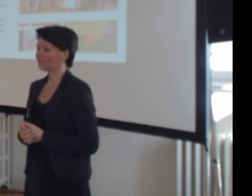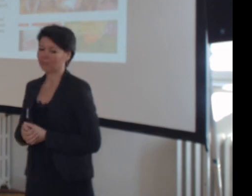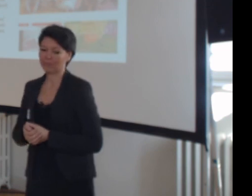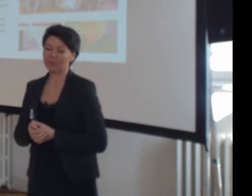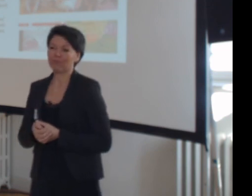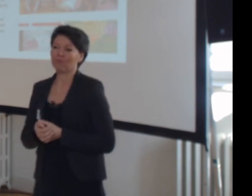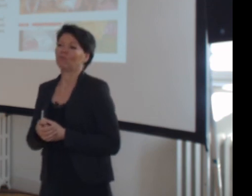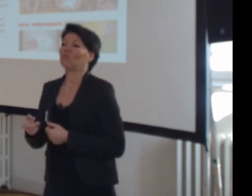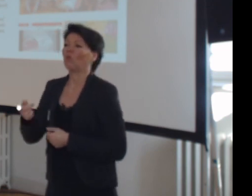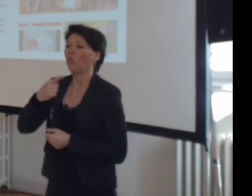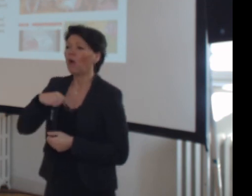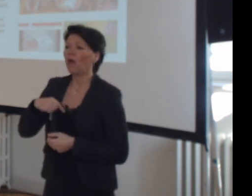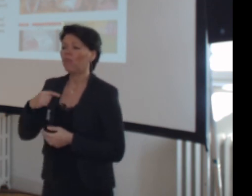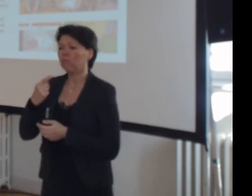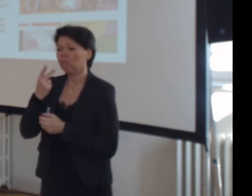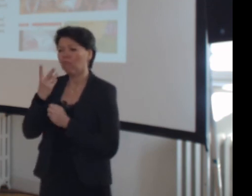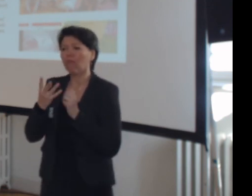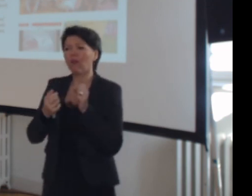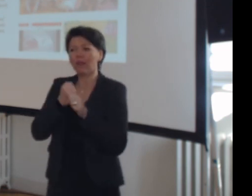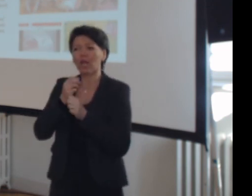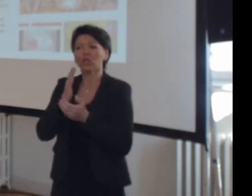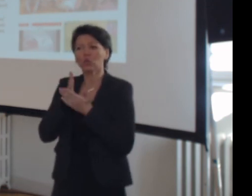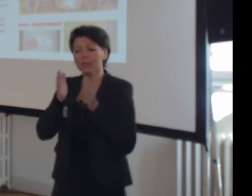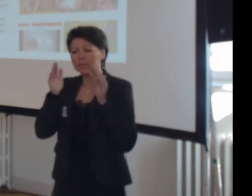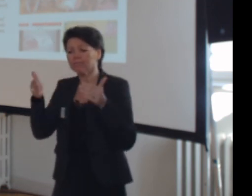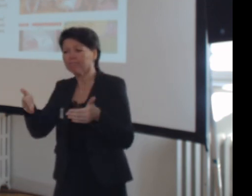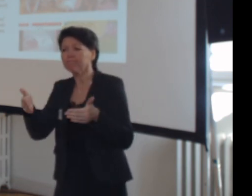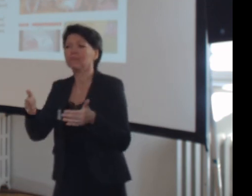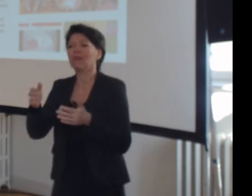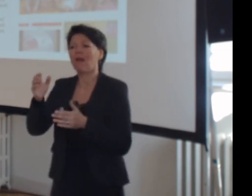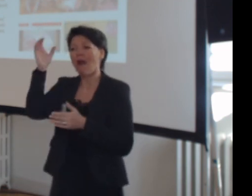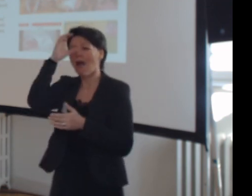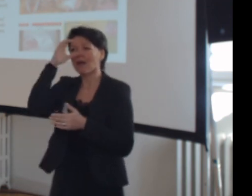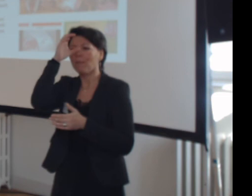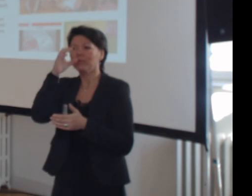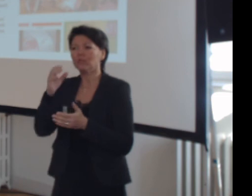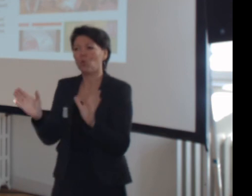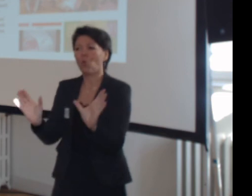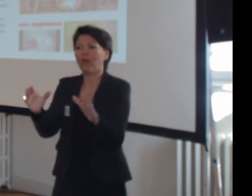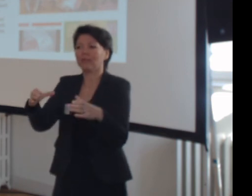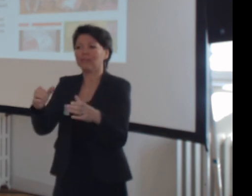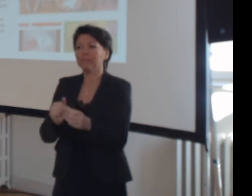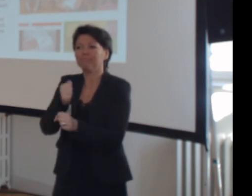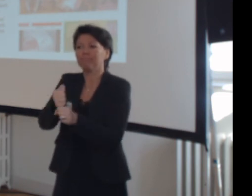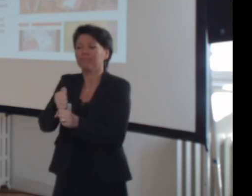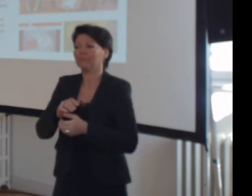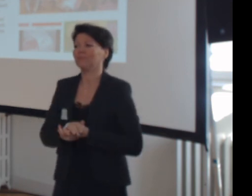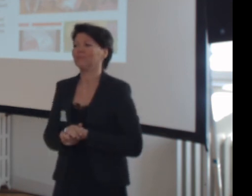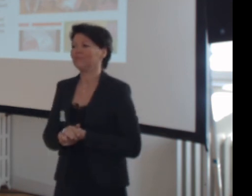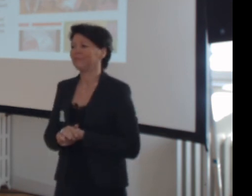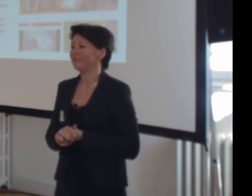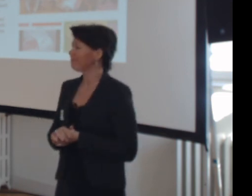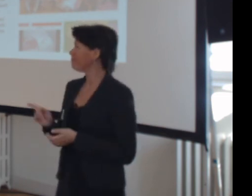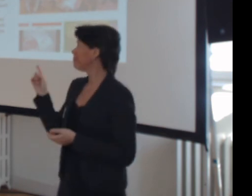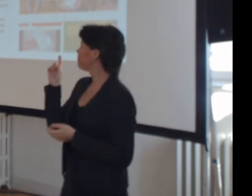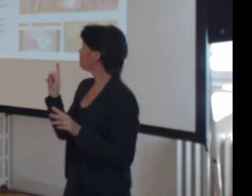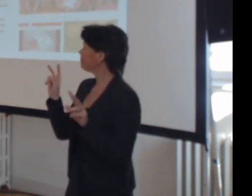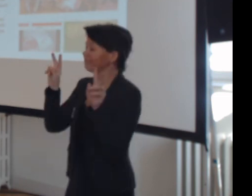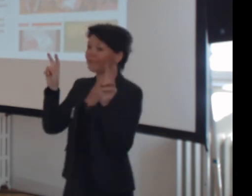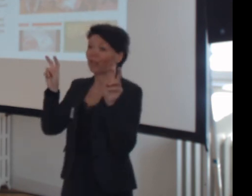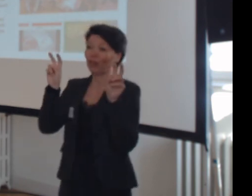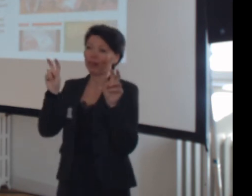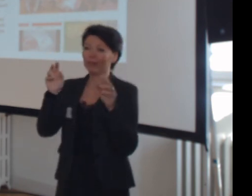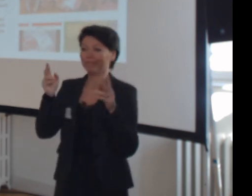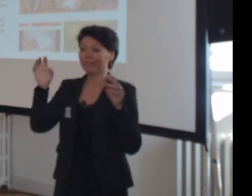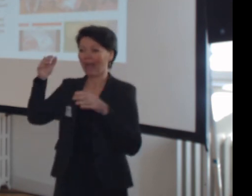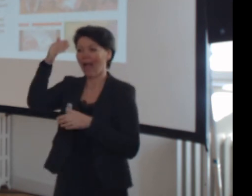We have been working for a number of years on an Arabic collection. That's why, well, this time has the title, the Arabic